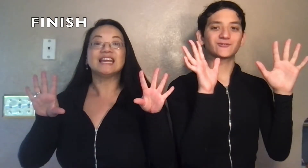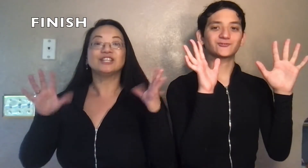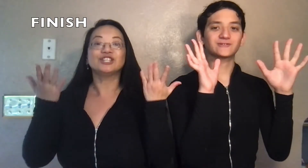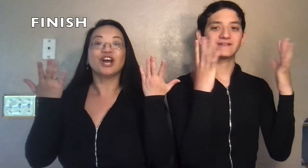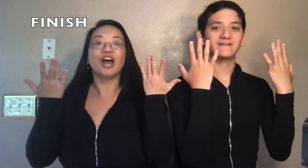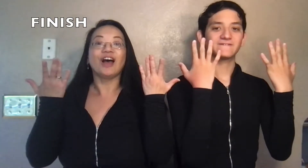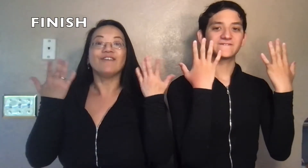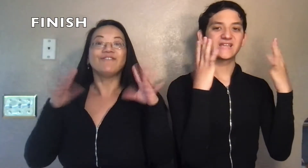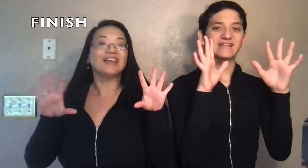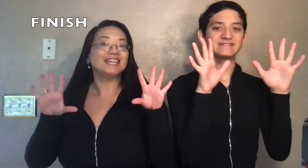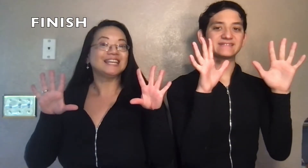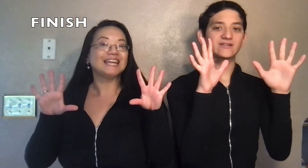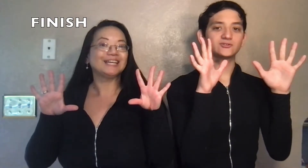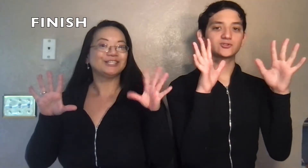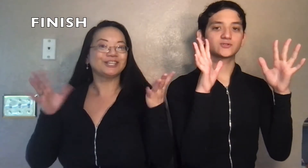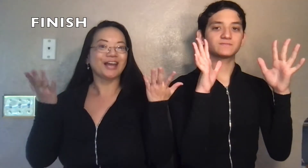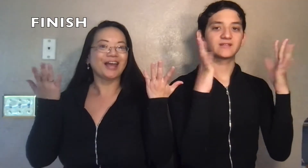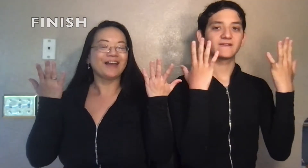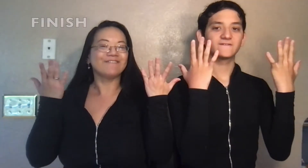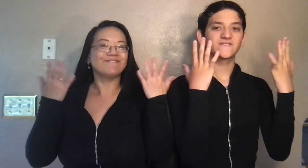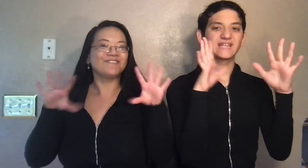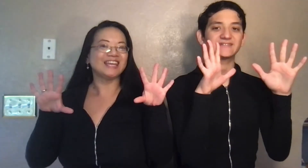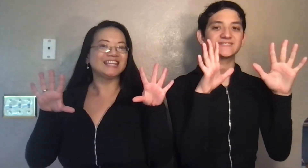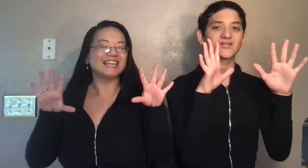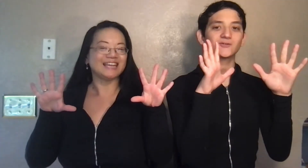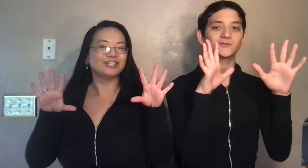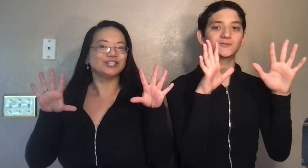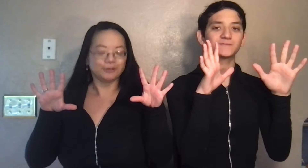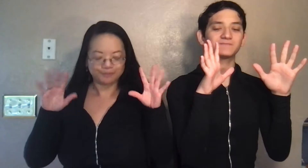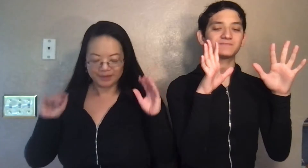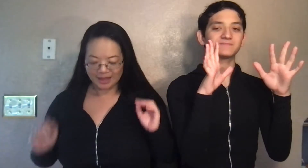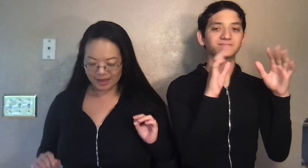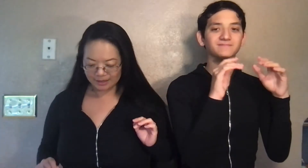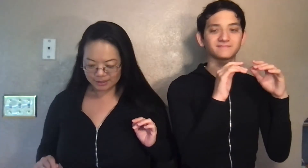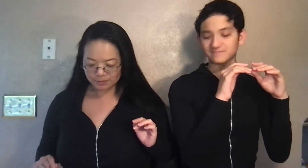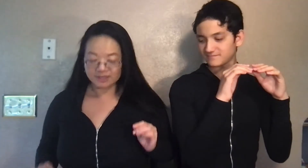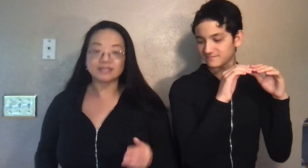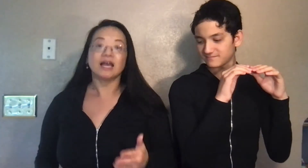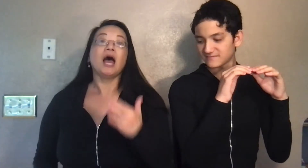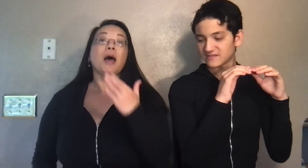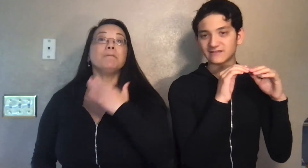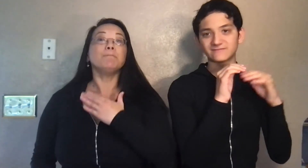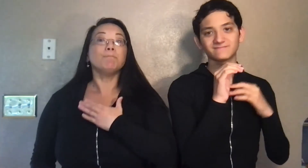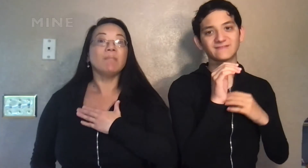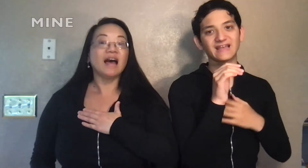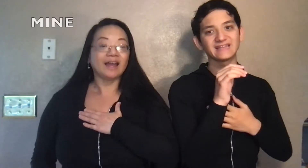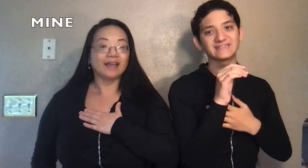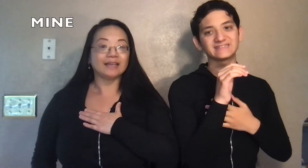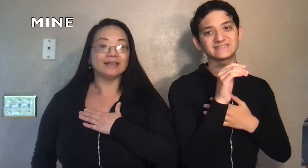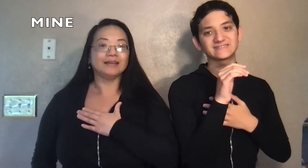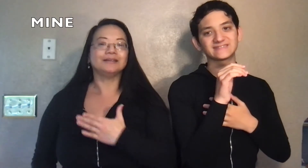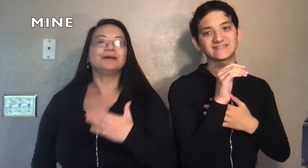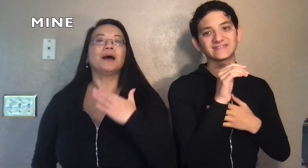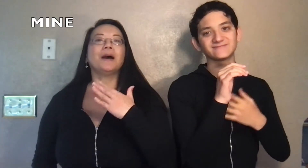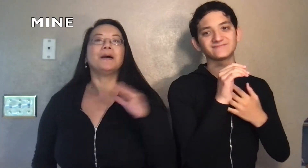Finish. Finish. Finish. The next one is mine.